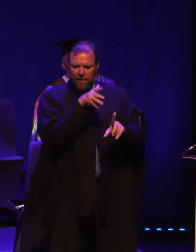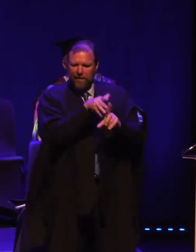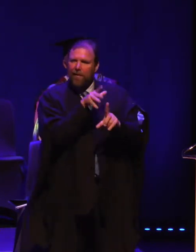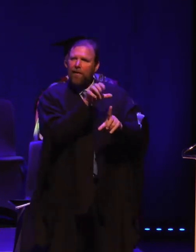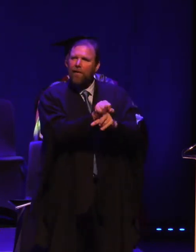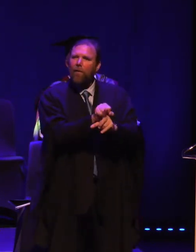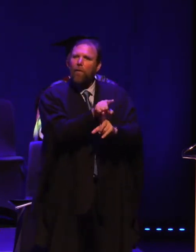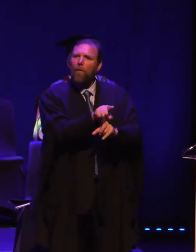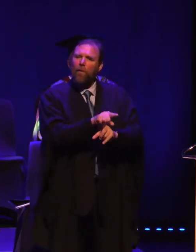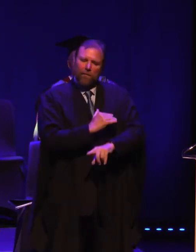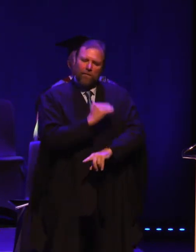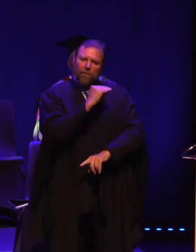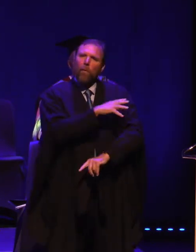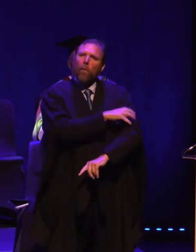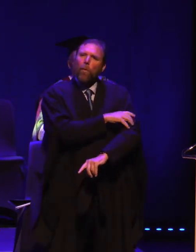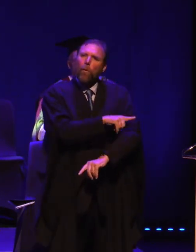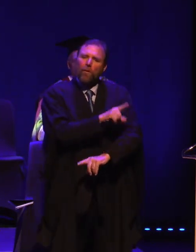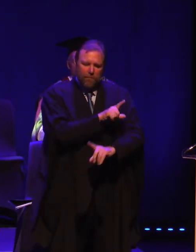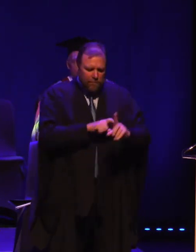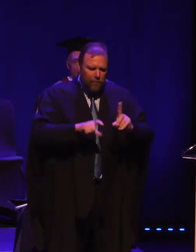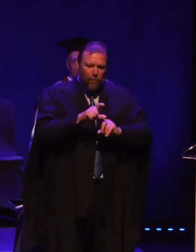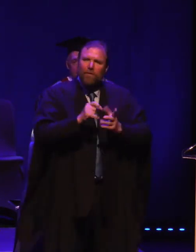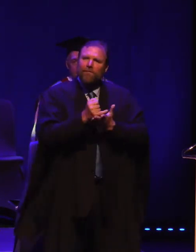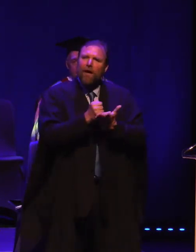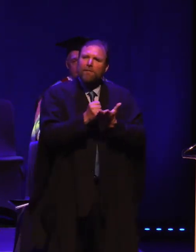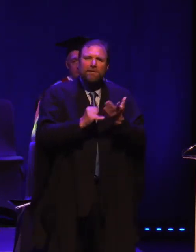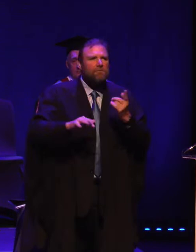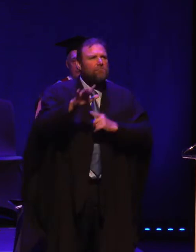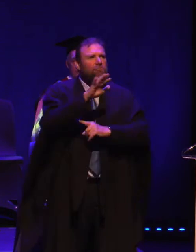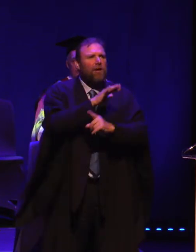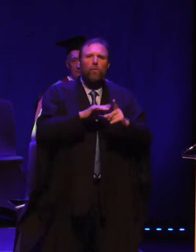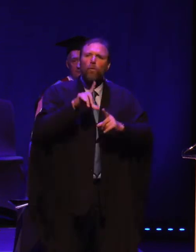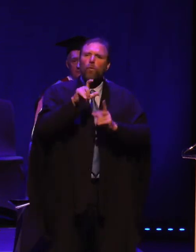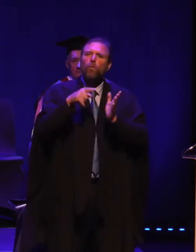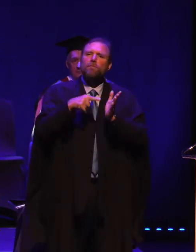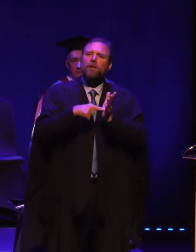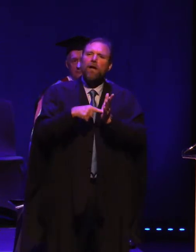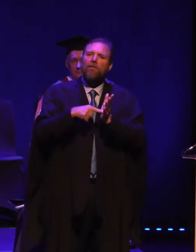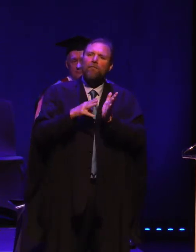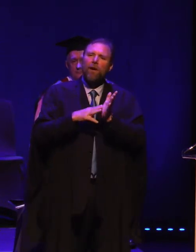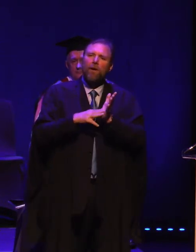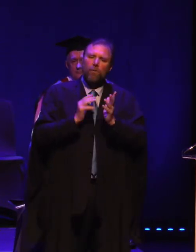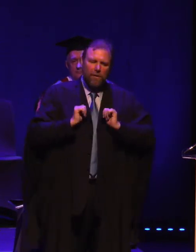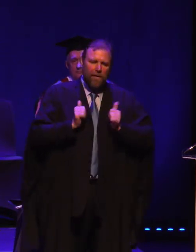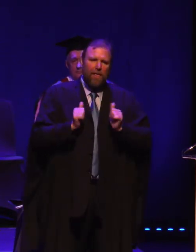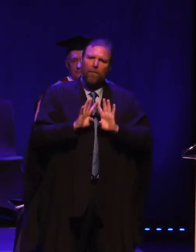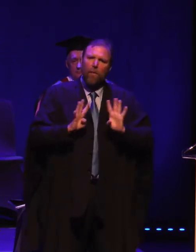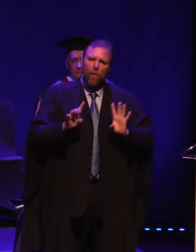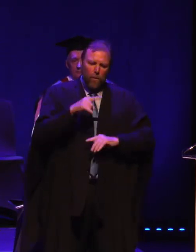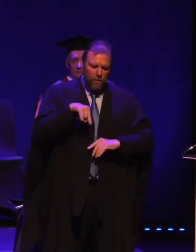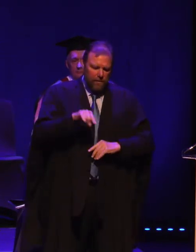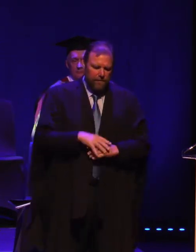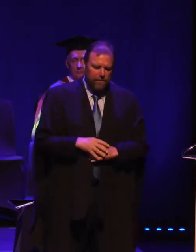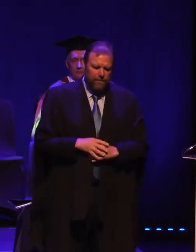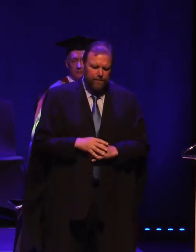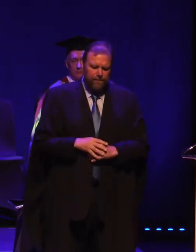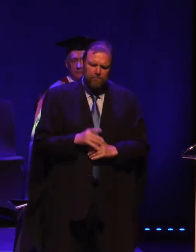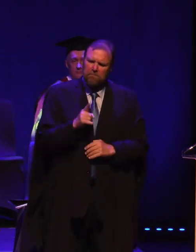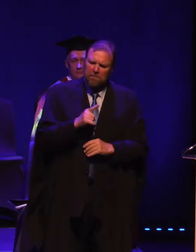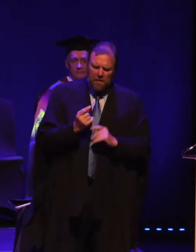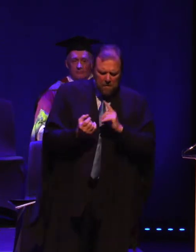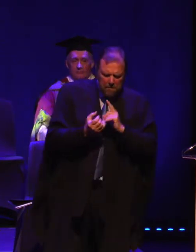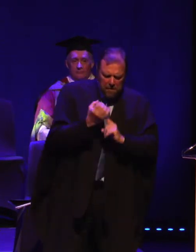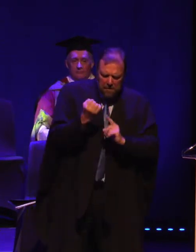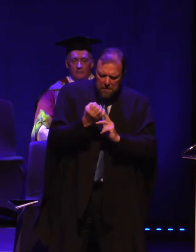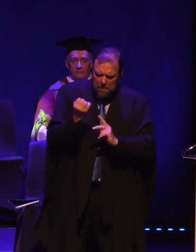in community pharmacies across Cwm Taf Morgannwg University Health Board. The findings were very positive